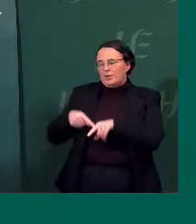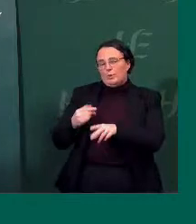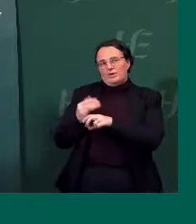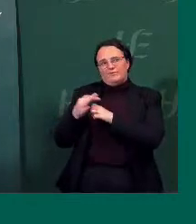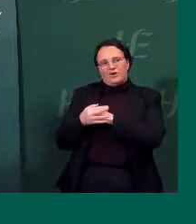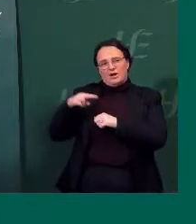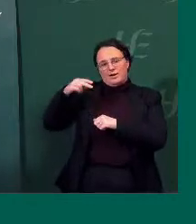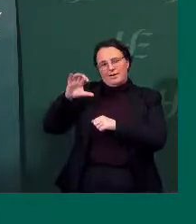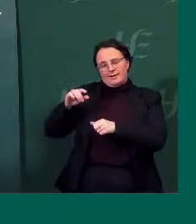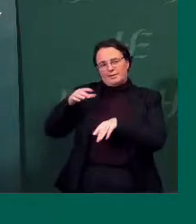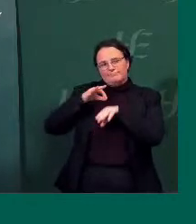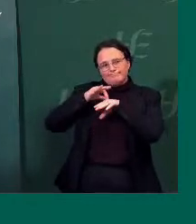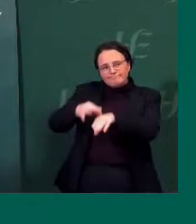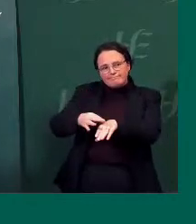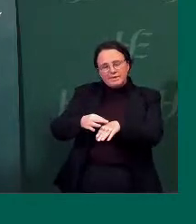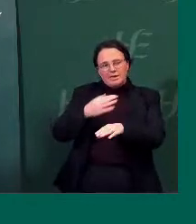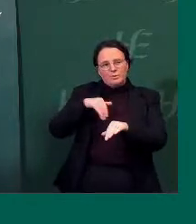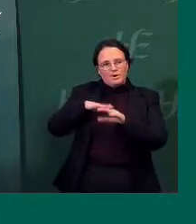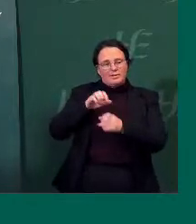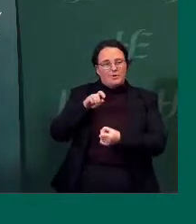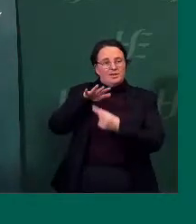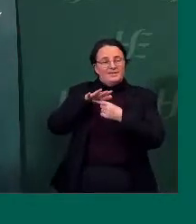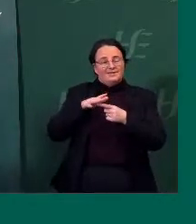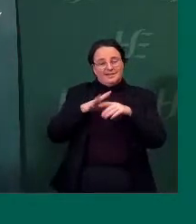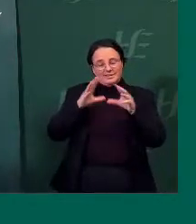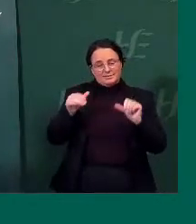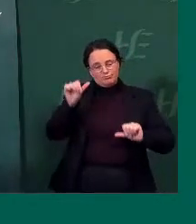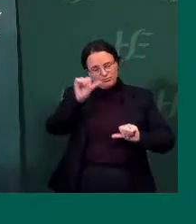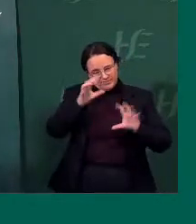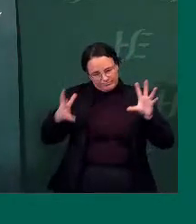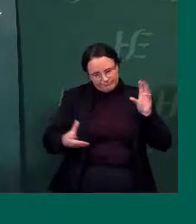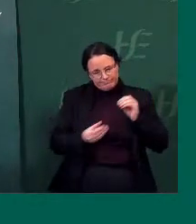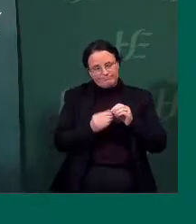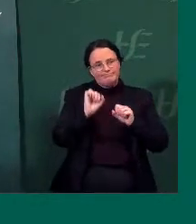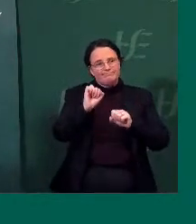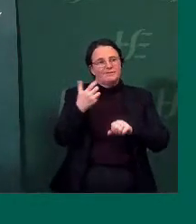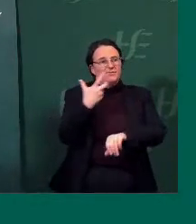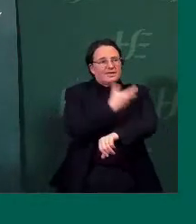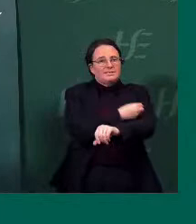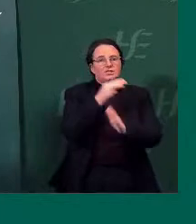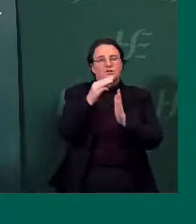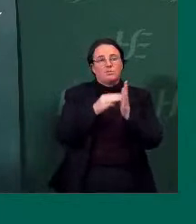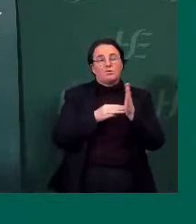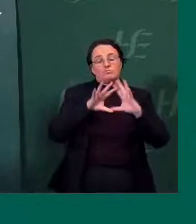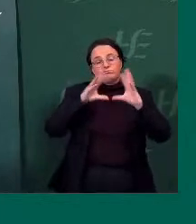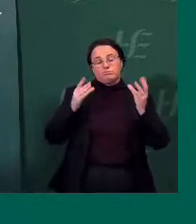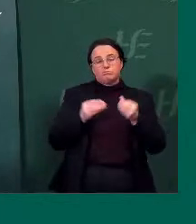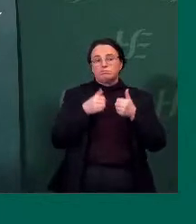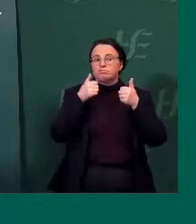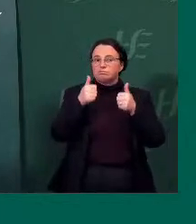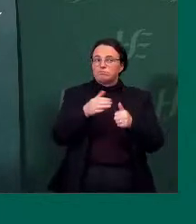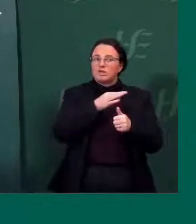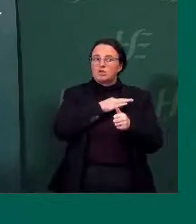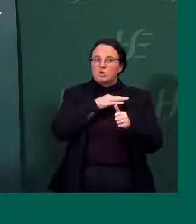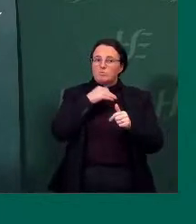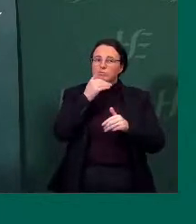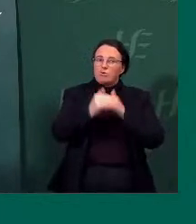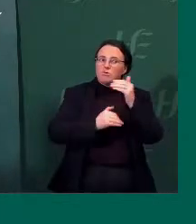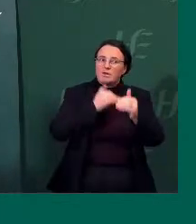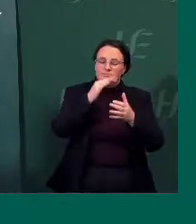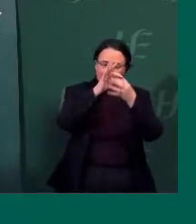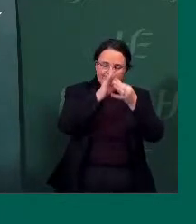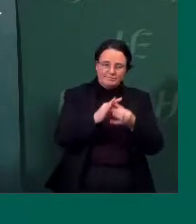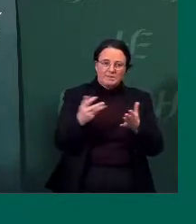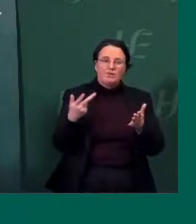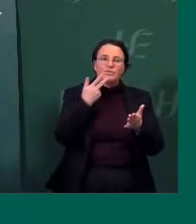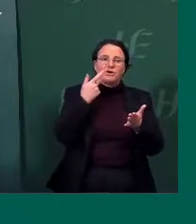where the determination of priority exists. So that's briefly where we're at with the vaccination programme. In overall terms, really good progress around the booster. As Paul